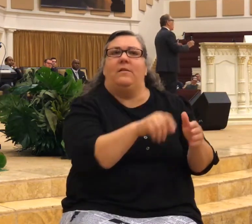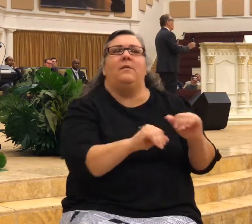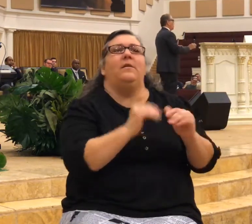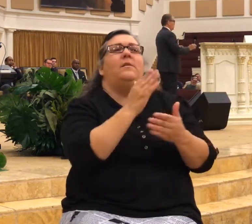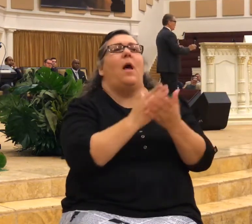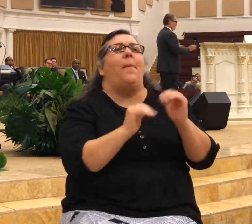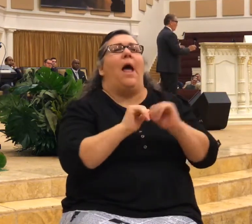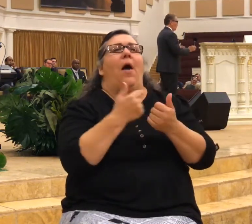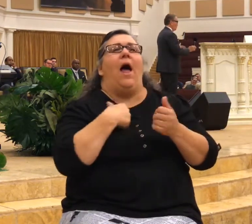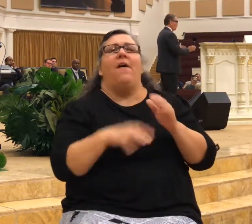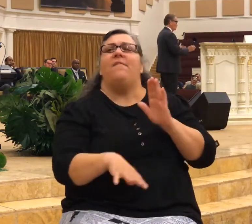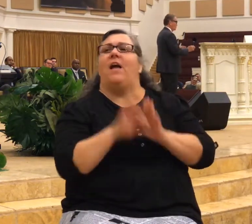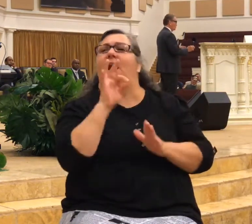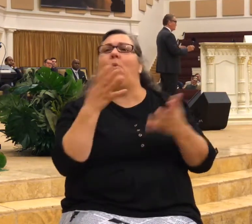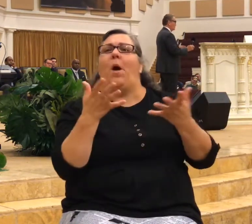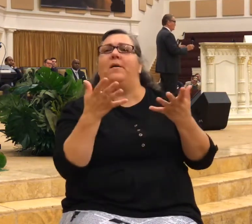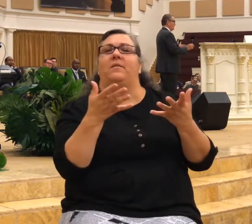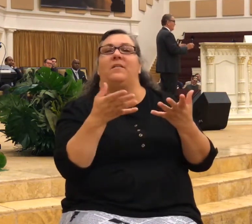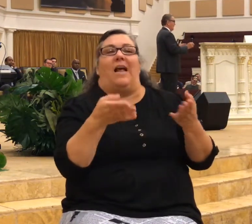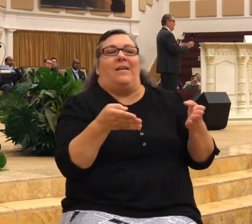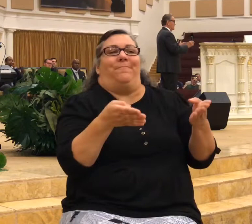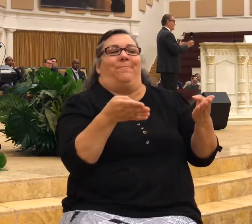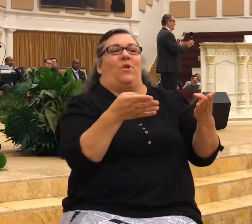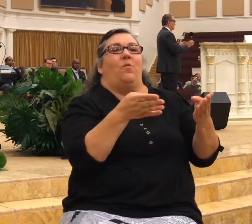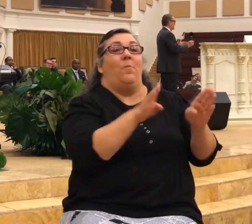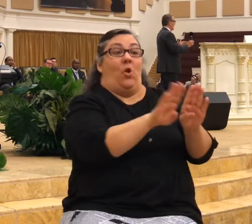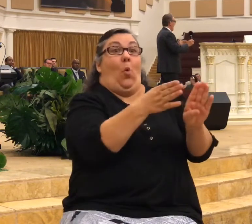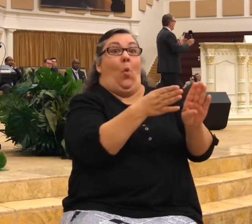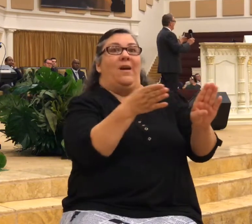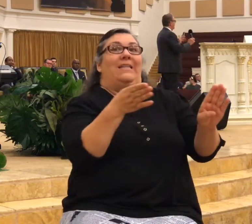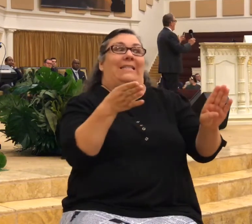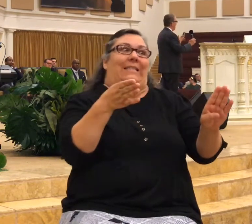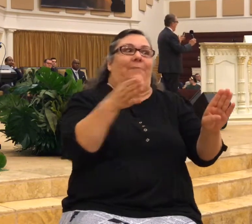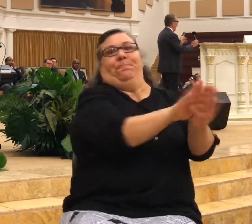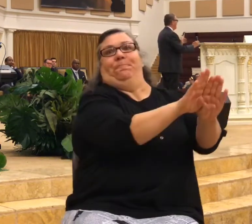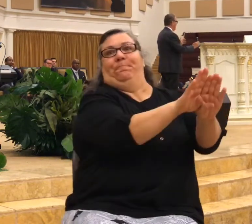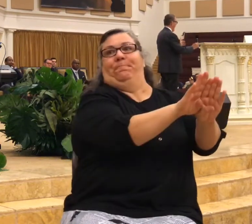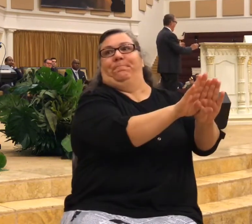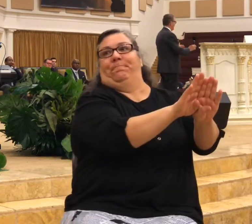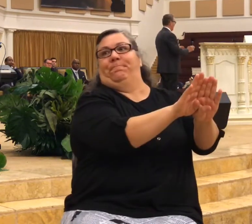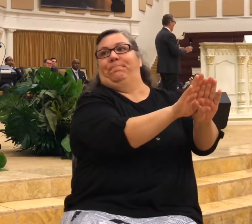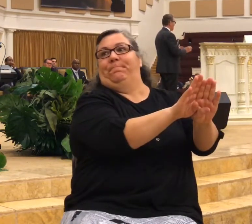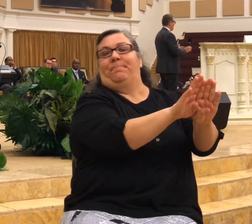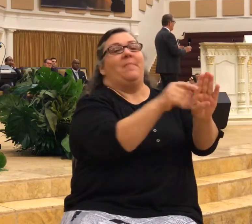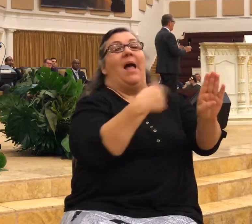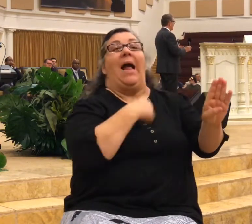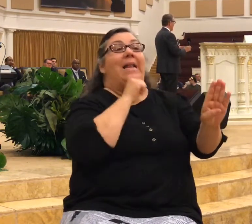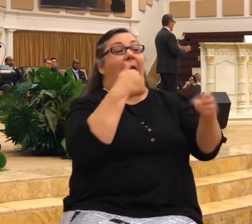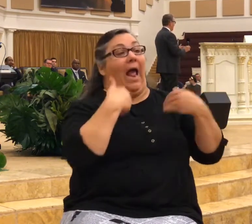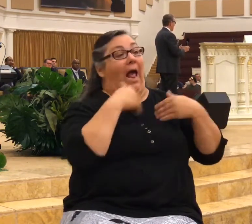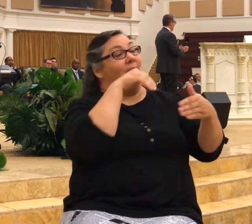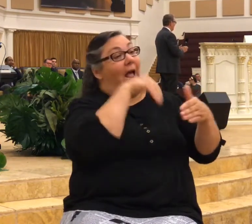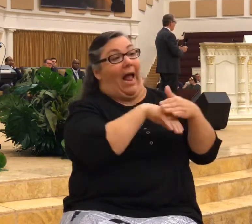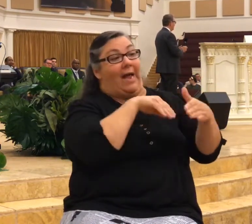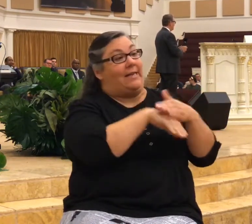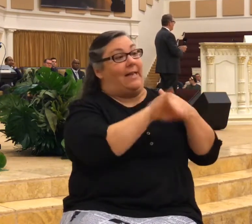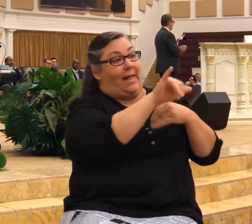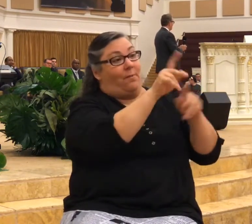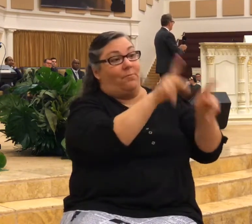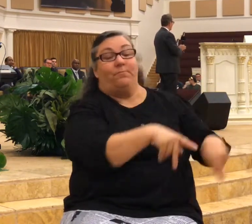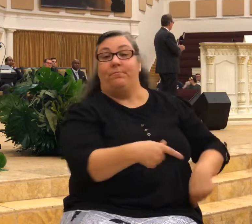the door was closed. And I did not have the access that I